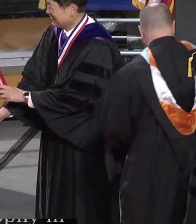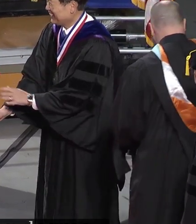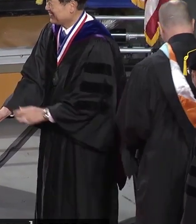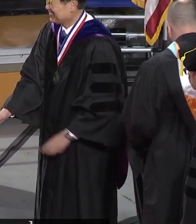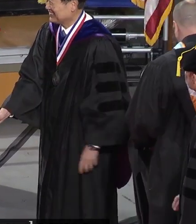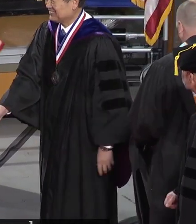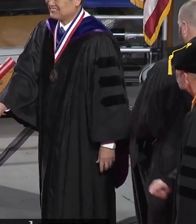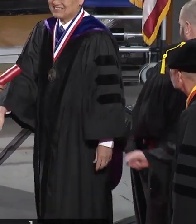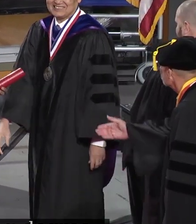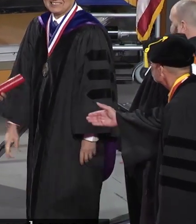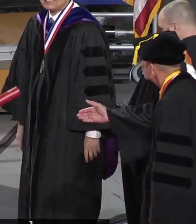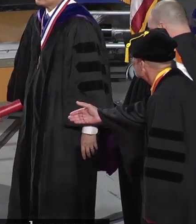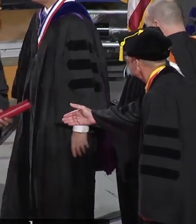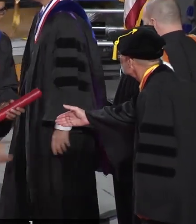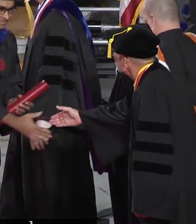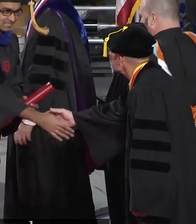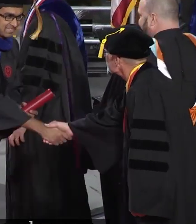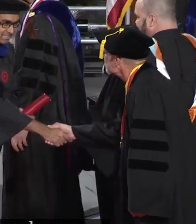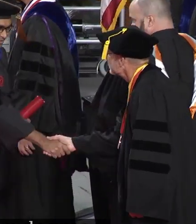Congratulations, Dr. Rahman.